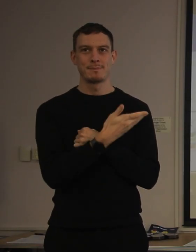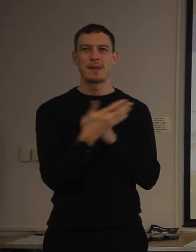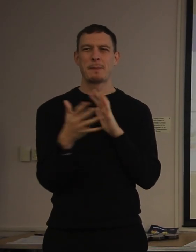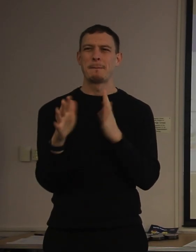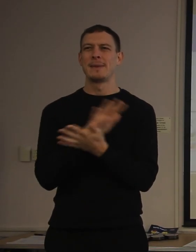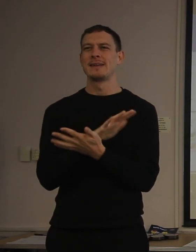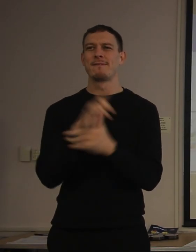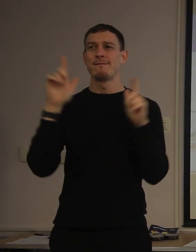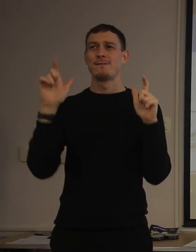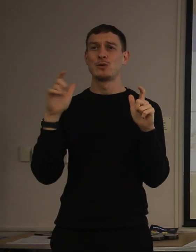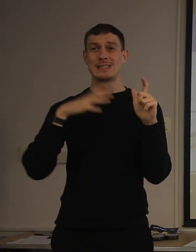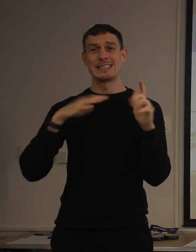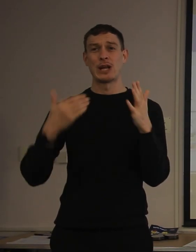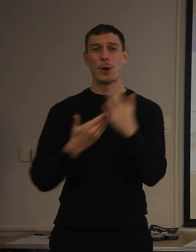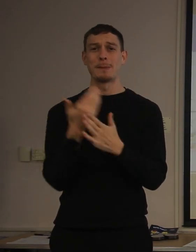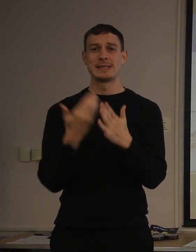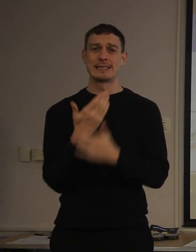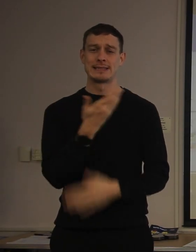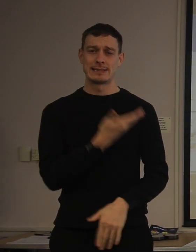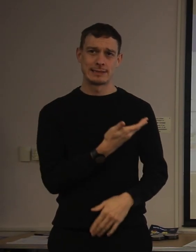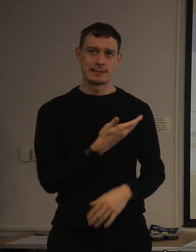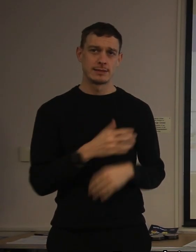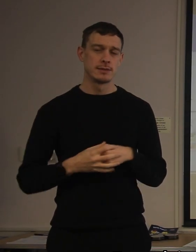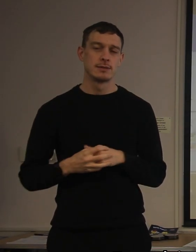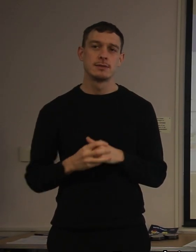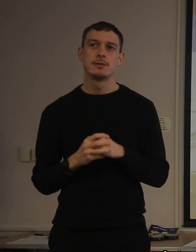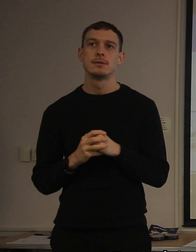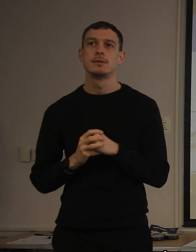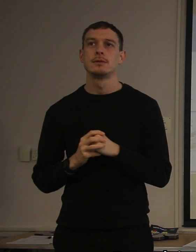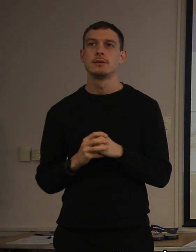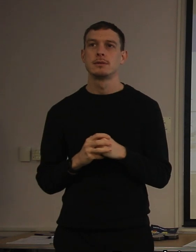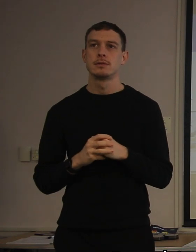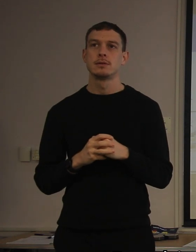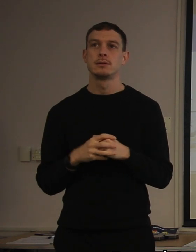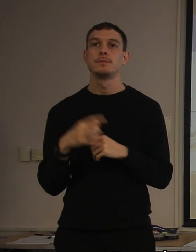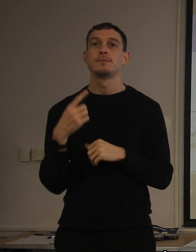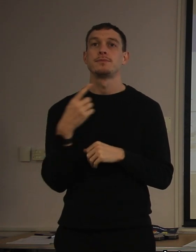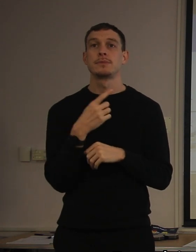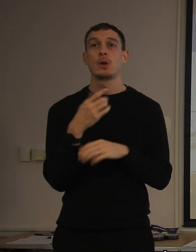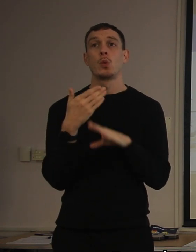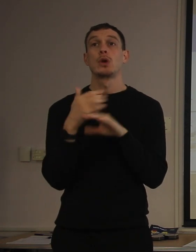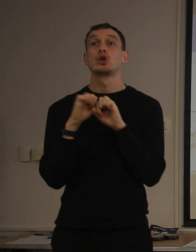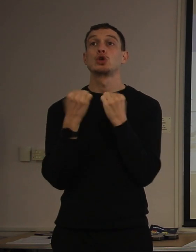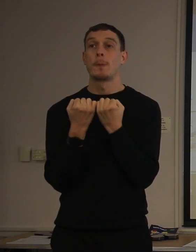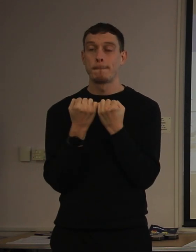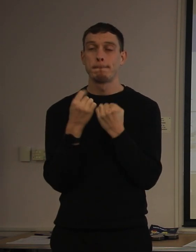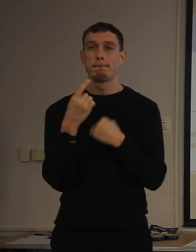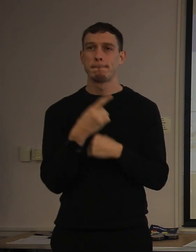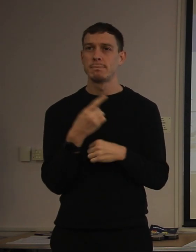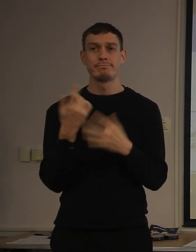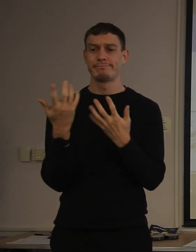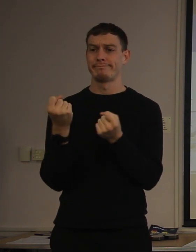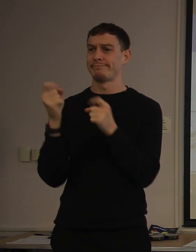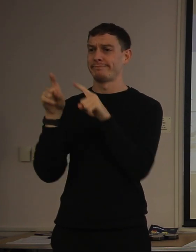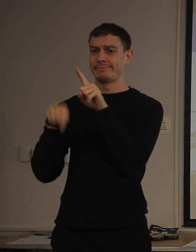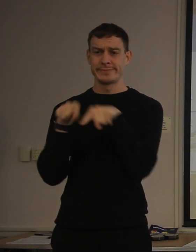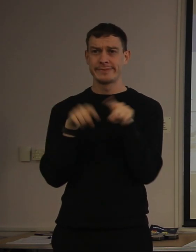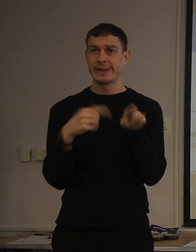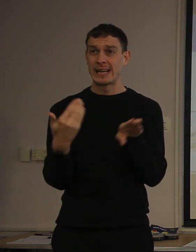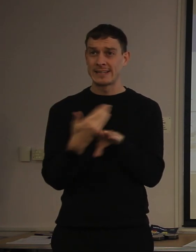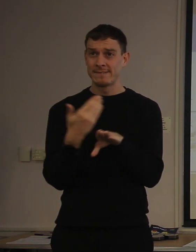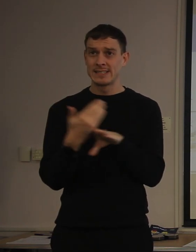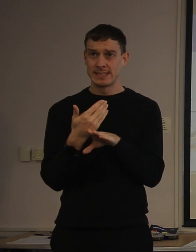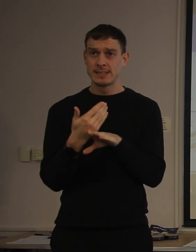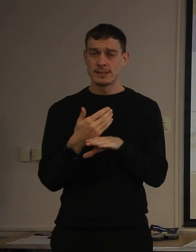I keep meaning to update this photo. But this is our wood workshop. We have a range of different activities